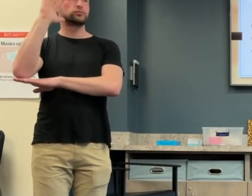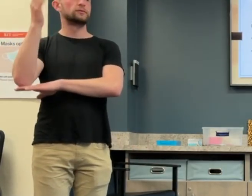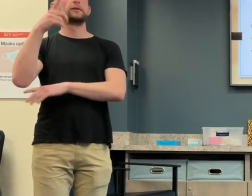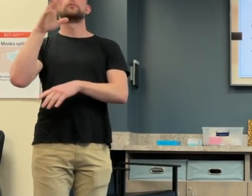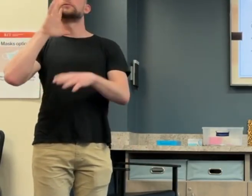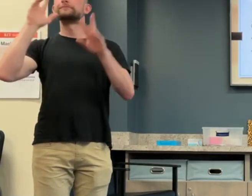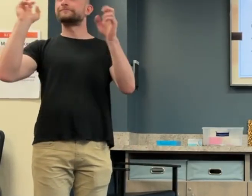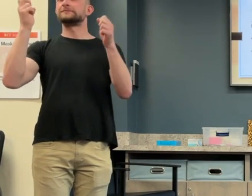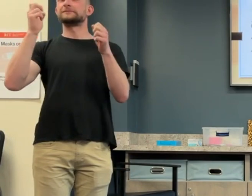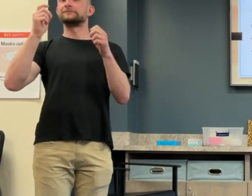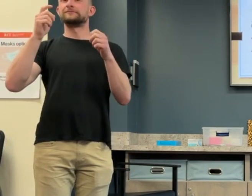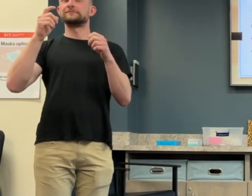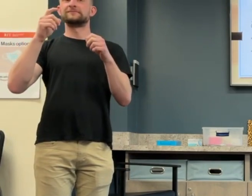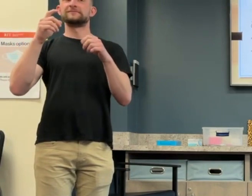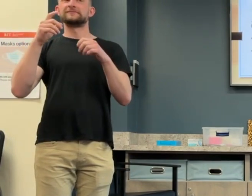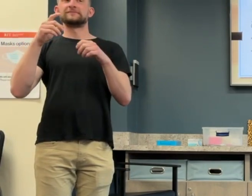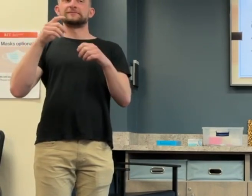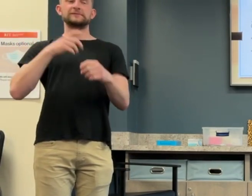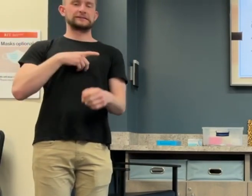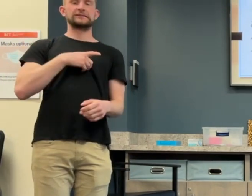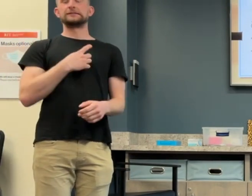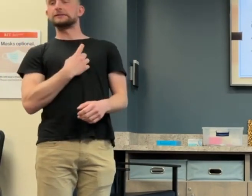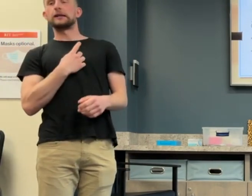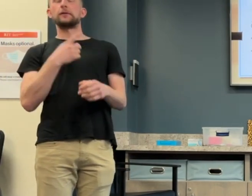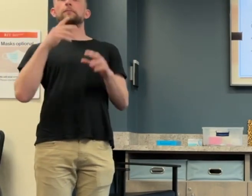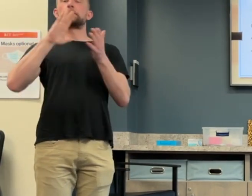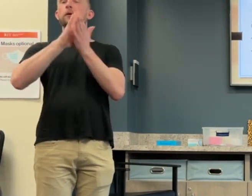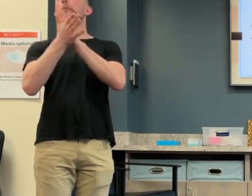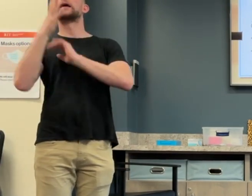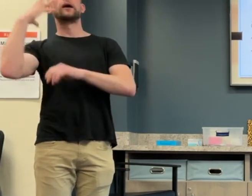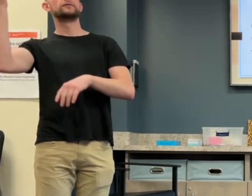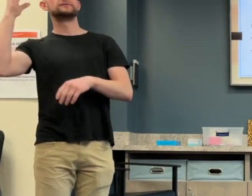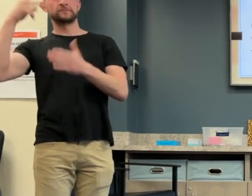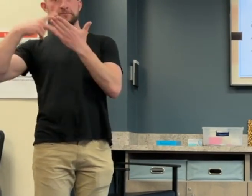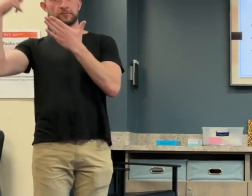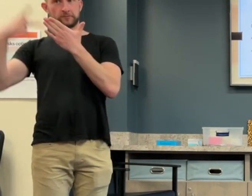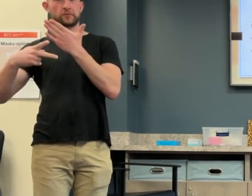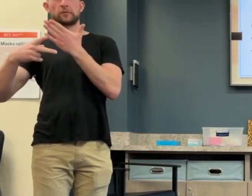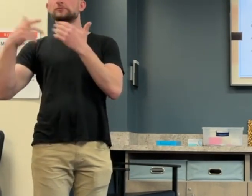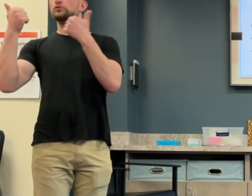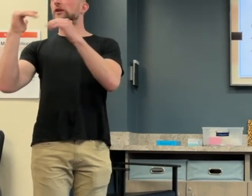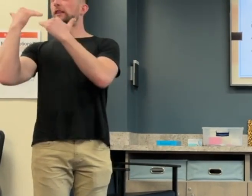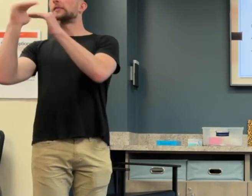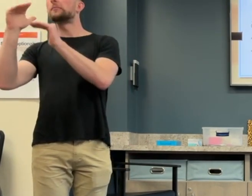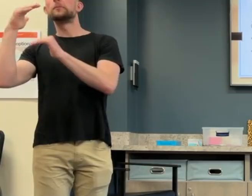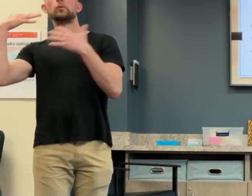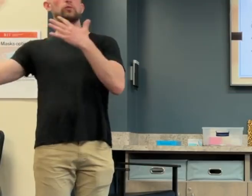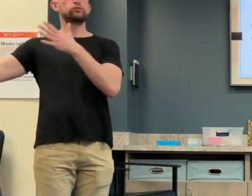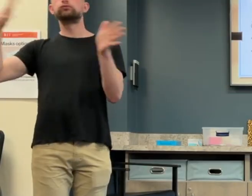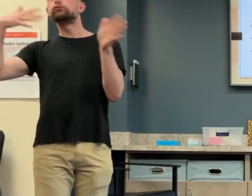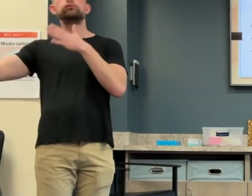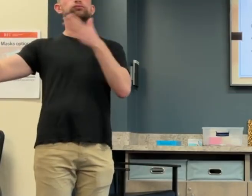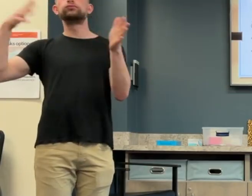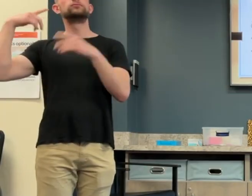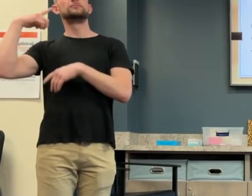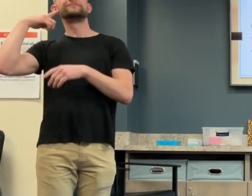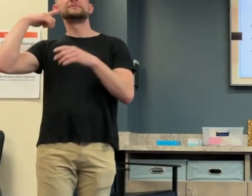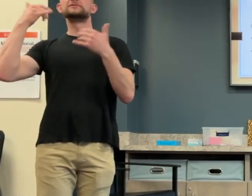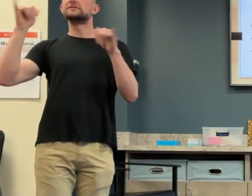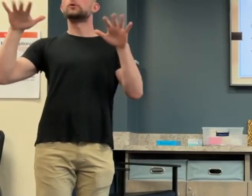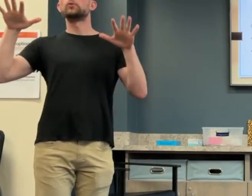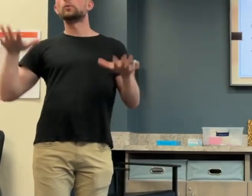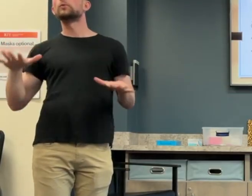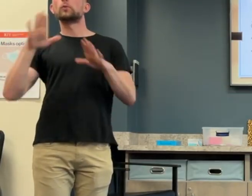outdoor program to try to limit some of that wind noise. Again, I didn't have to do anything. But let's say that you have someone who